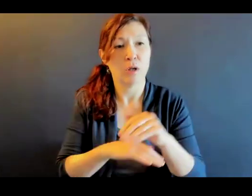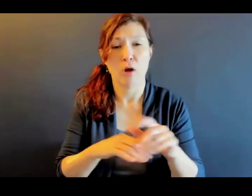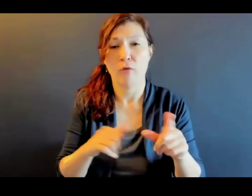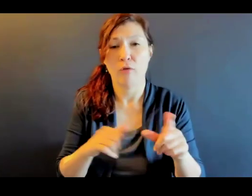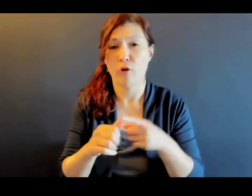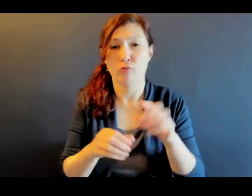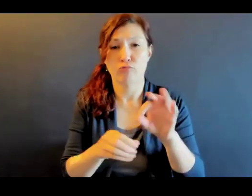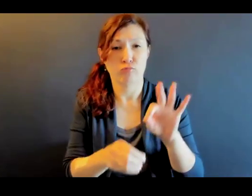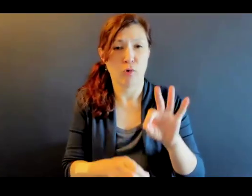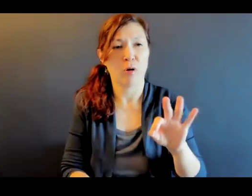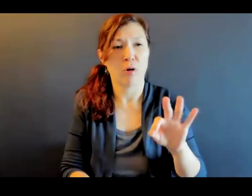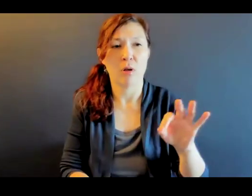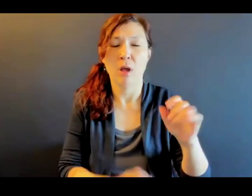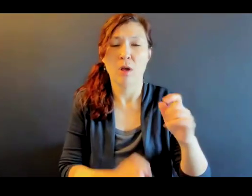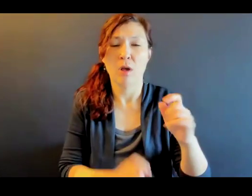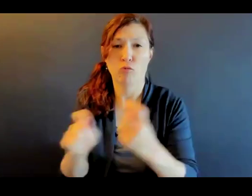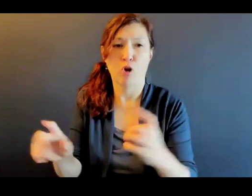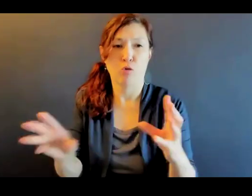approval totaling